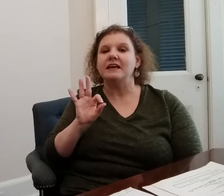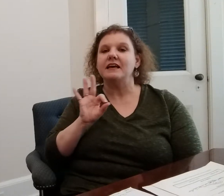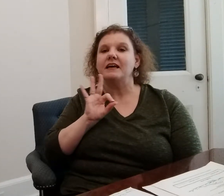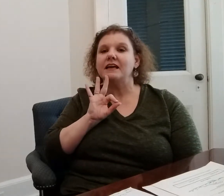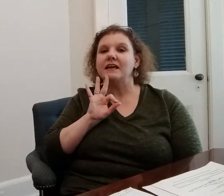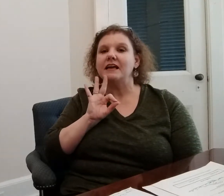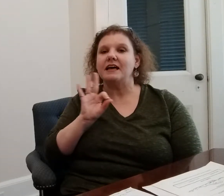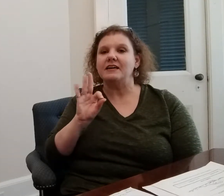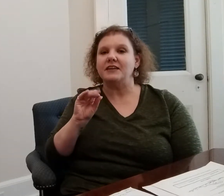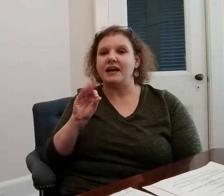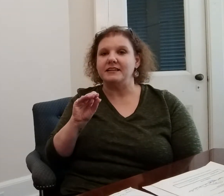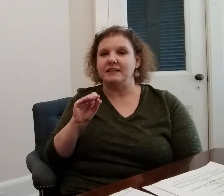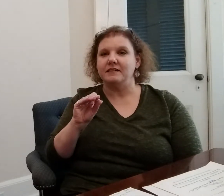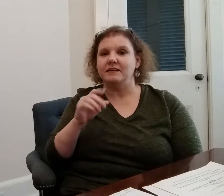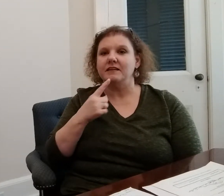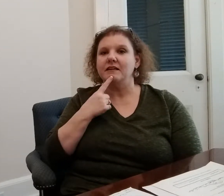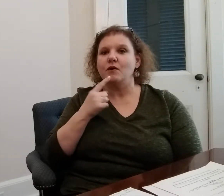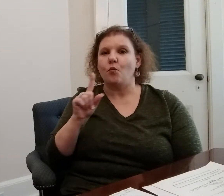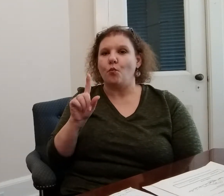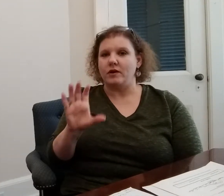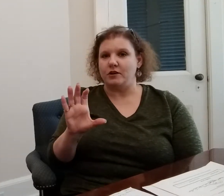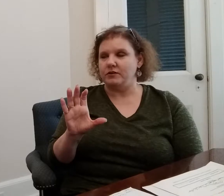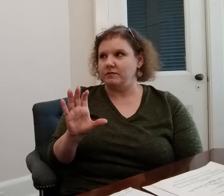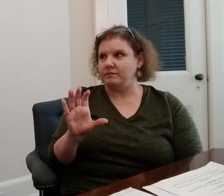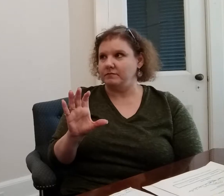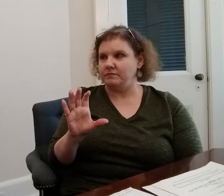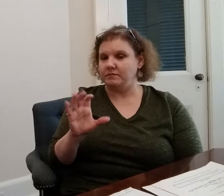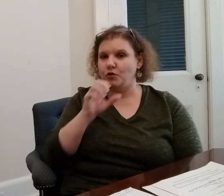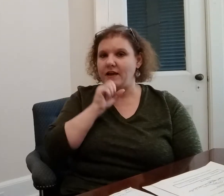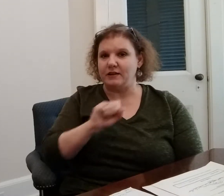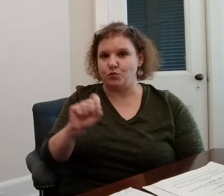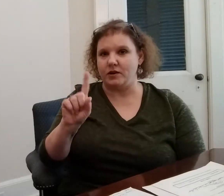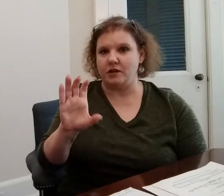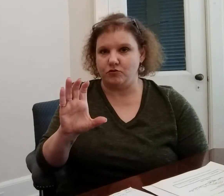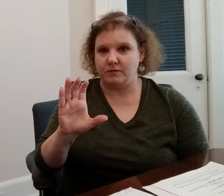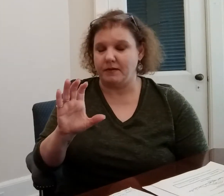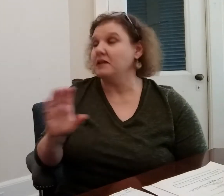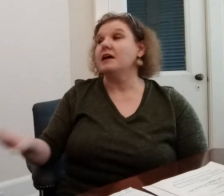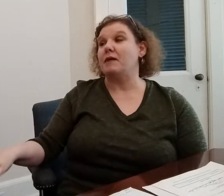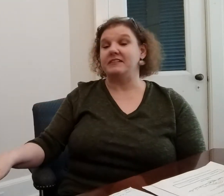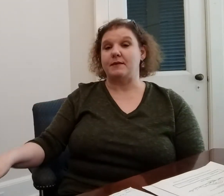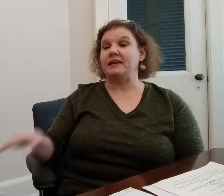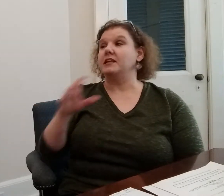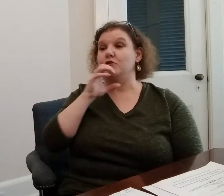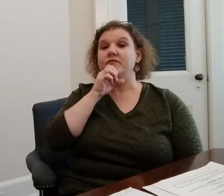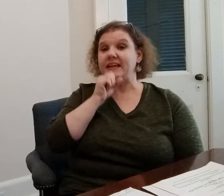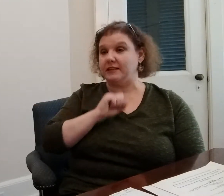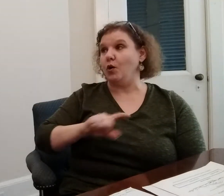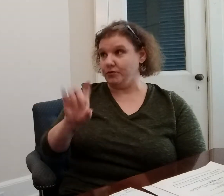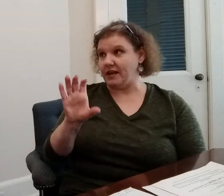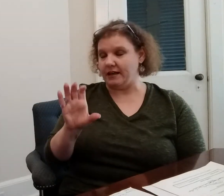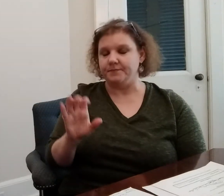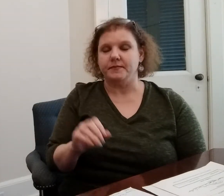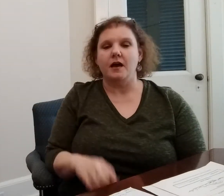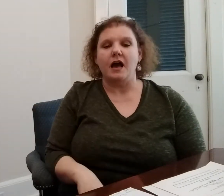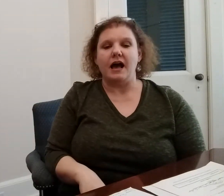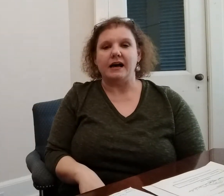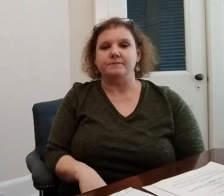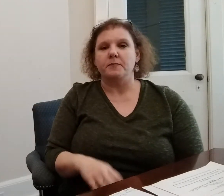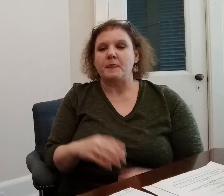90 100 okay or age 100 by the time they get 100 they get the whole sign